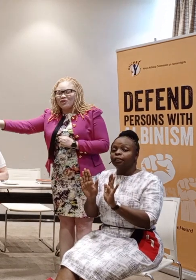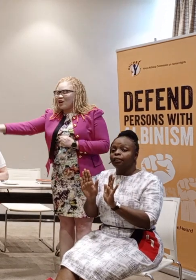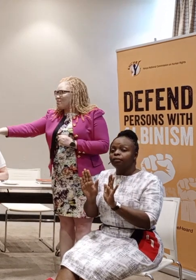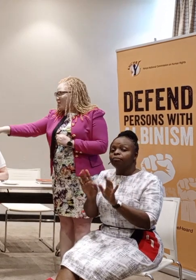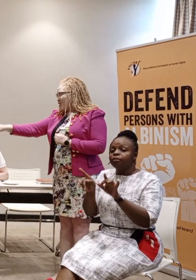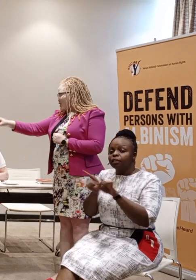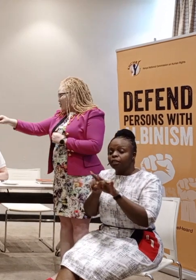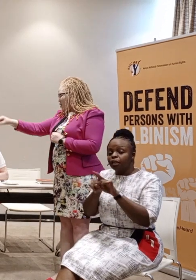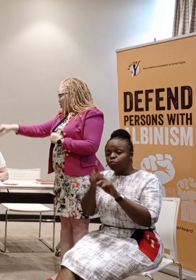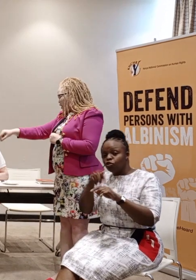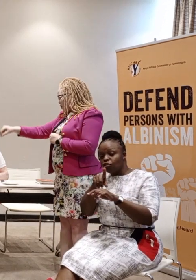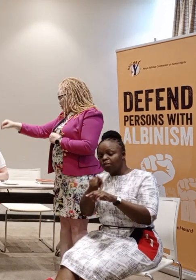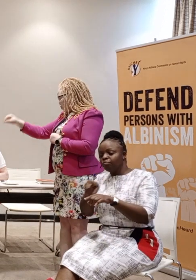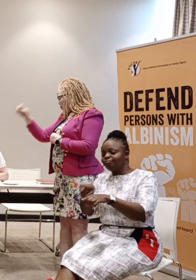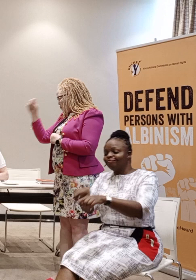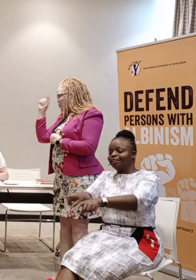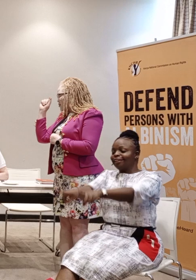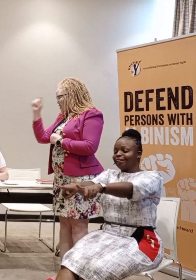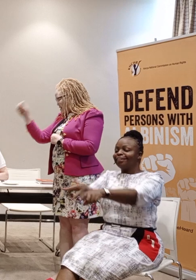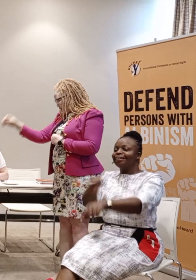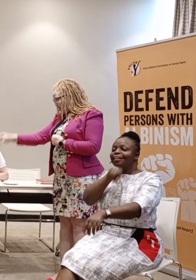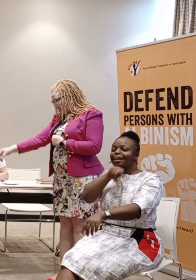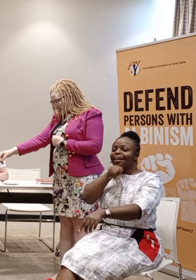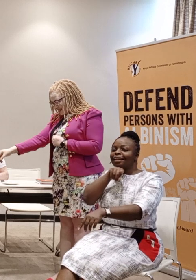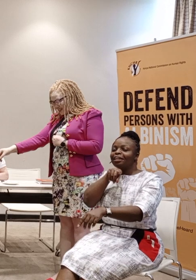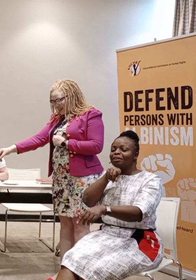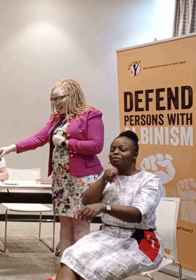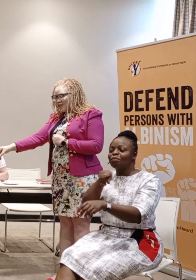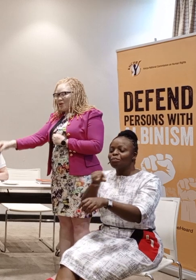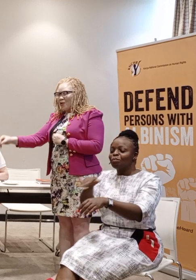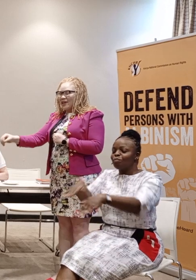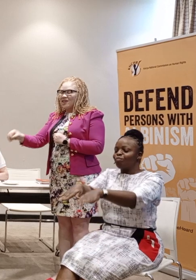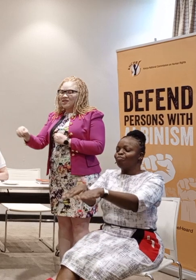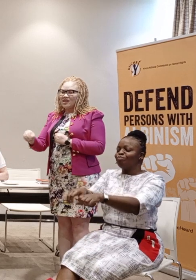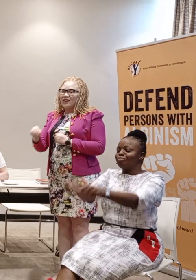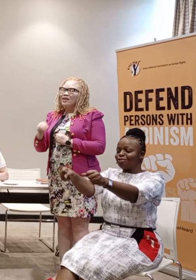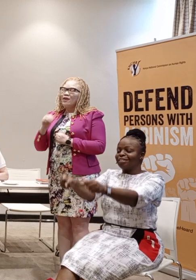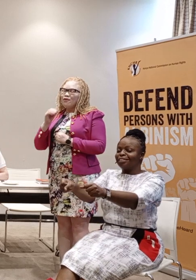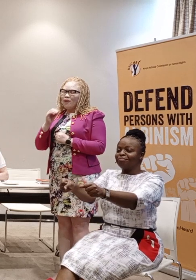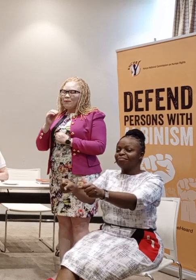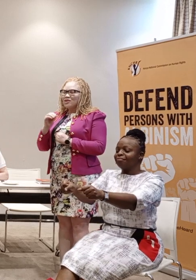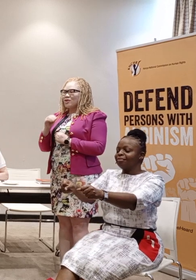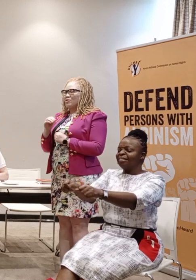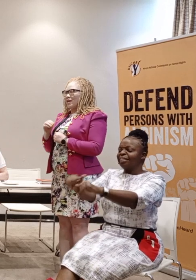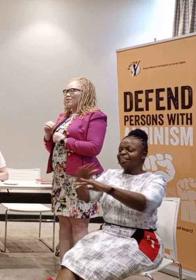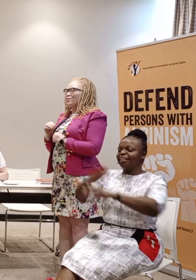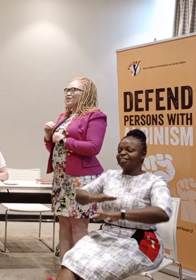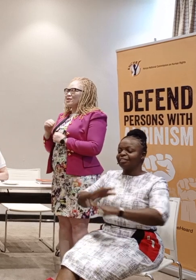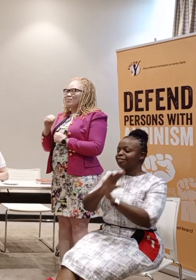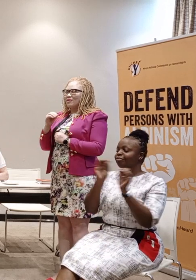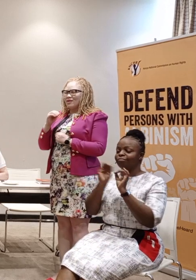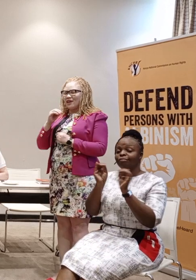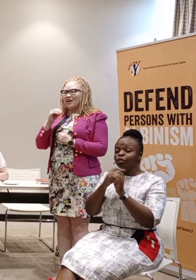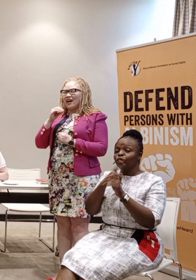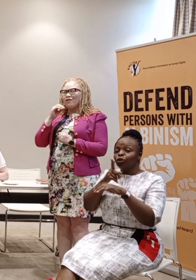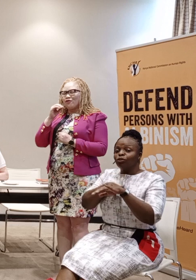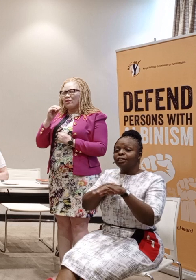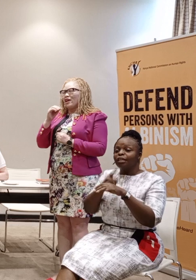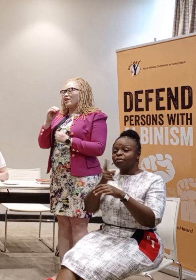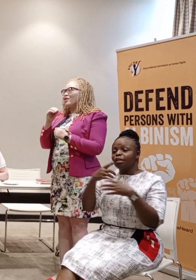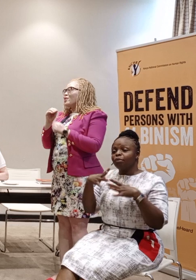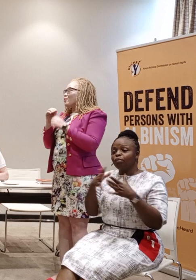even your dead body is not left to rest. So when I say for persons with albinism, like,